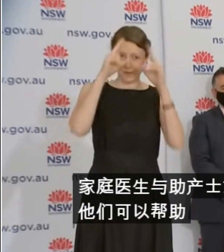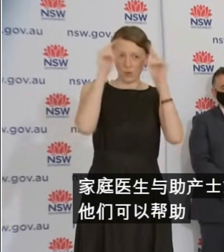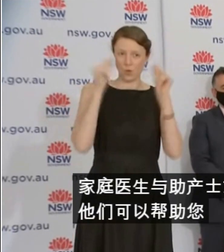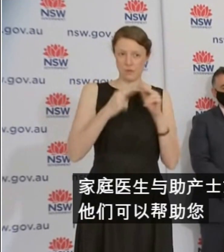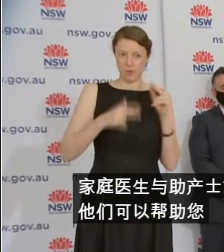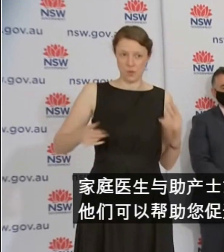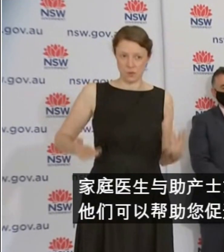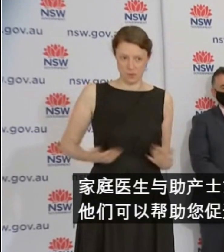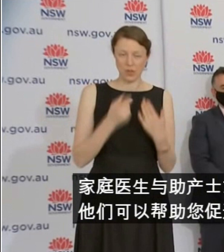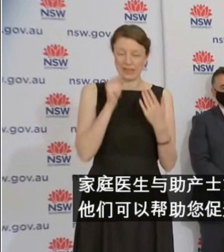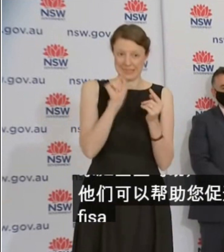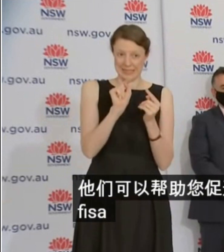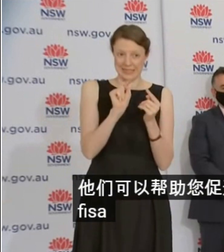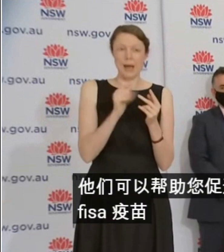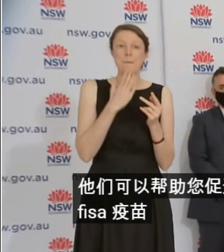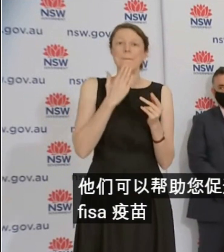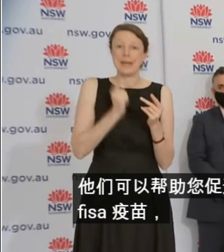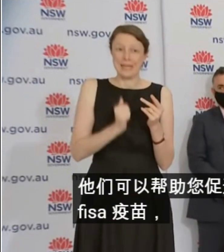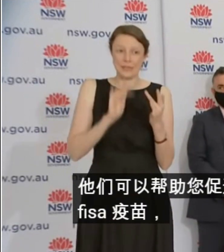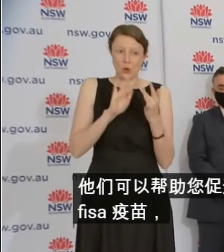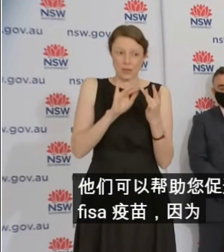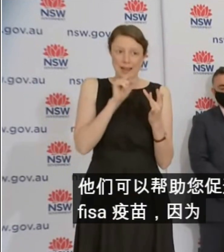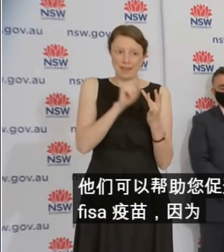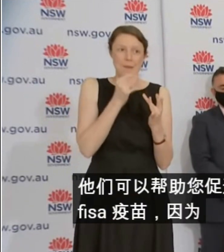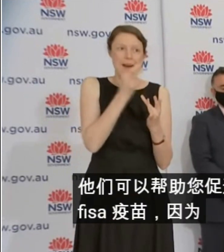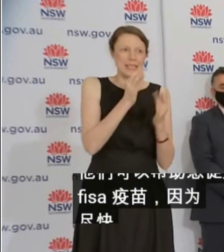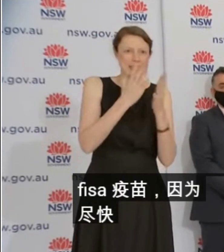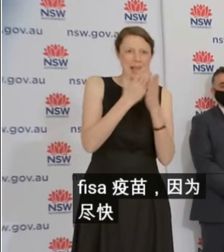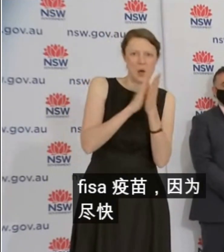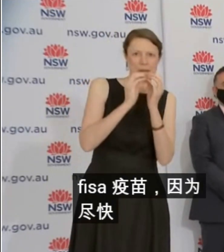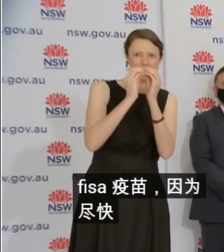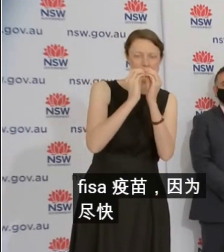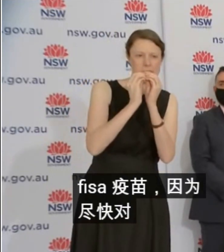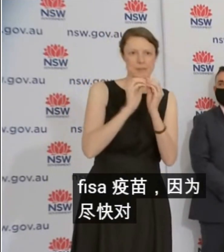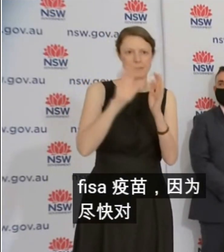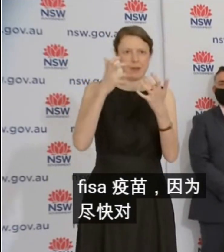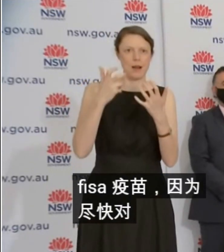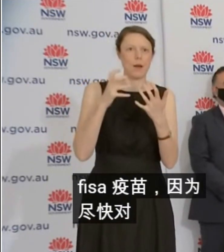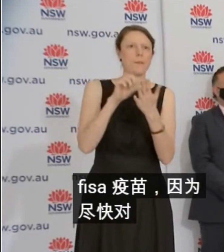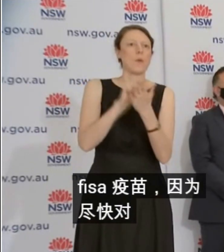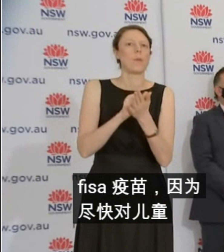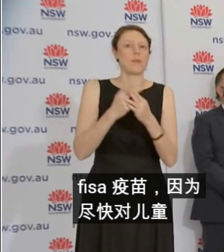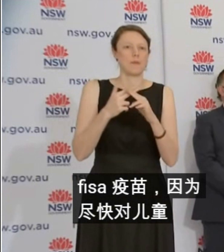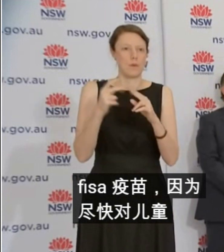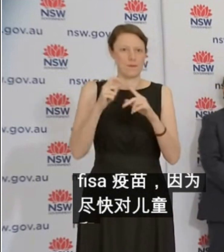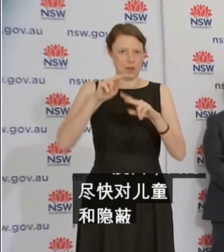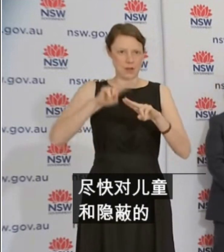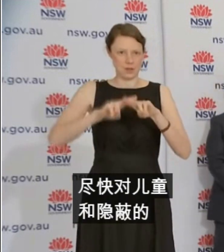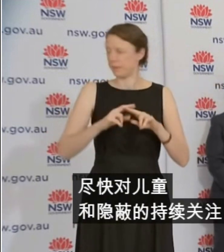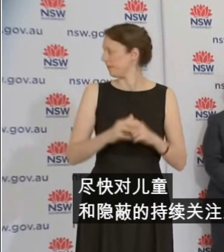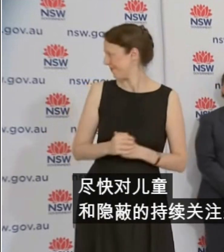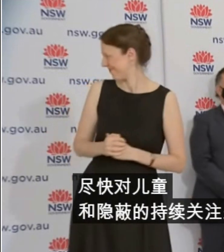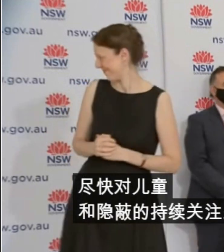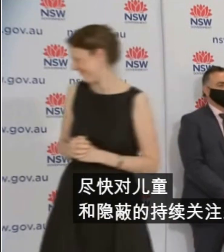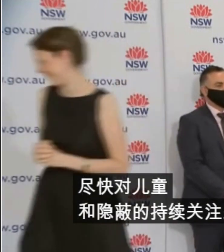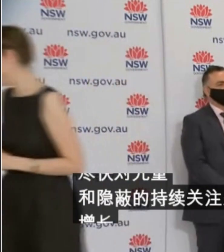help you to facilitate access to Pfizer vaccine as soon as possible. With the ongoing concern around children and COVID,